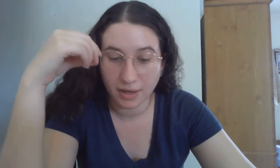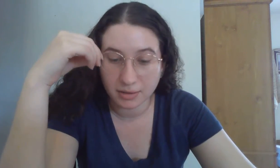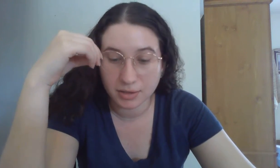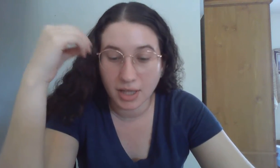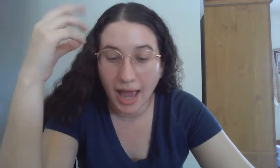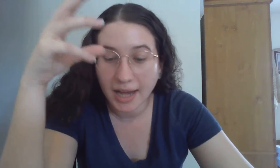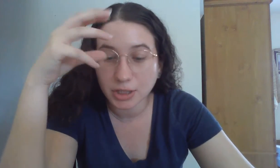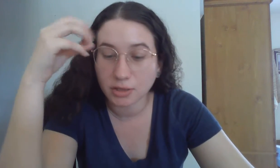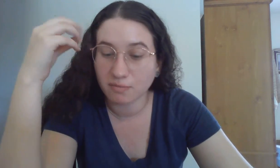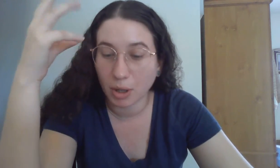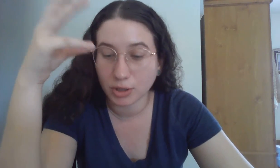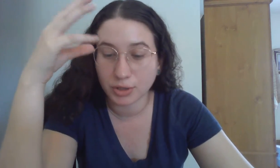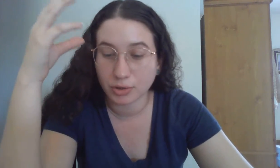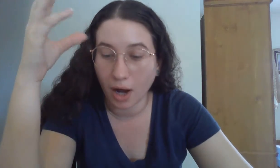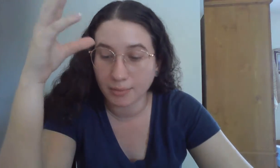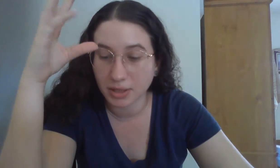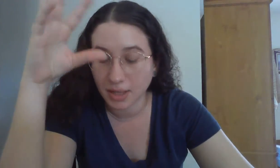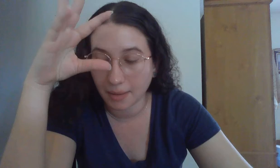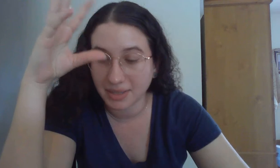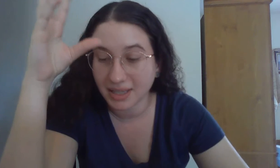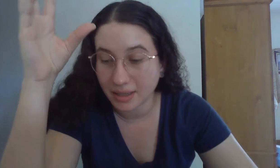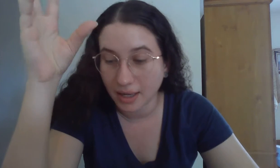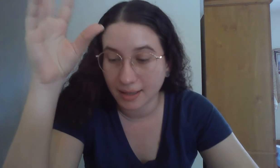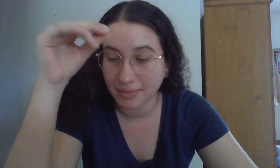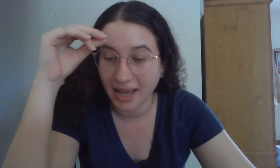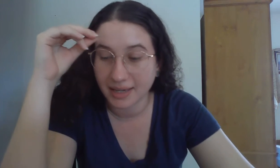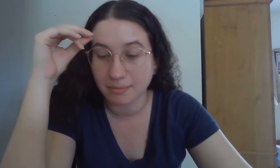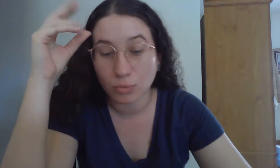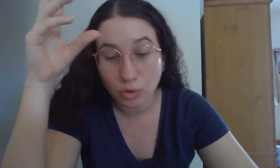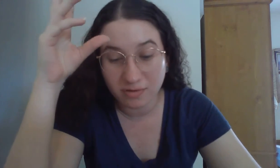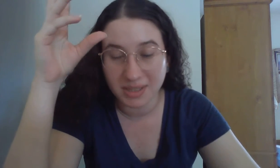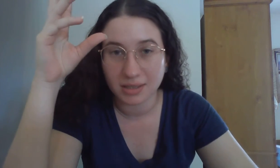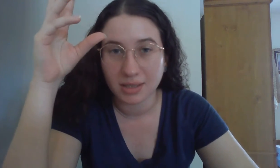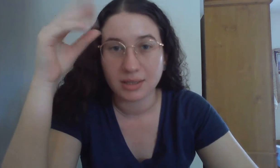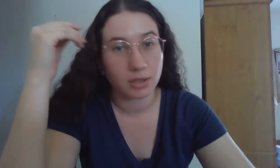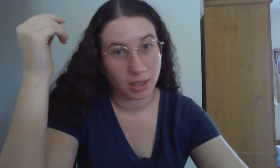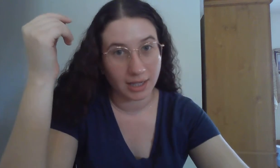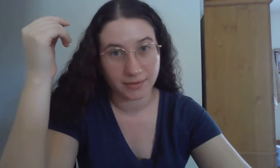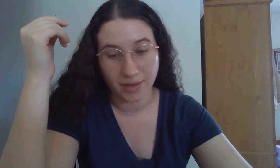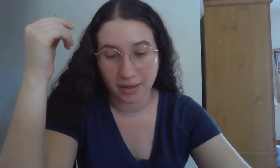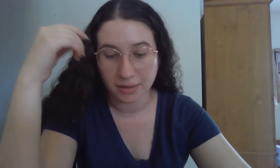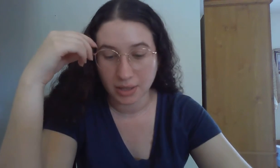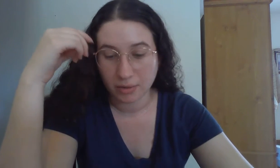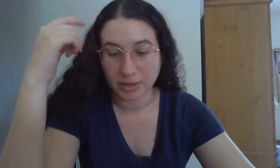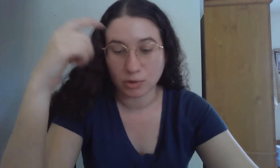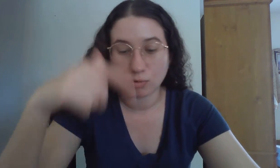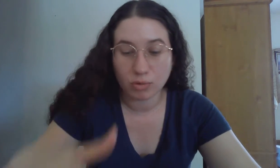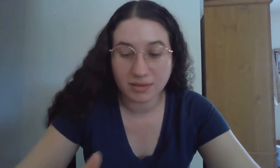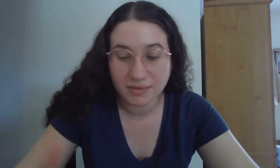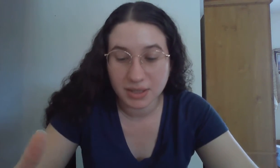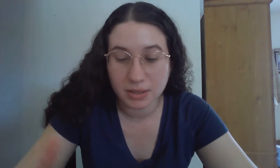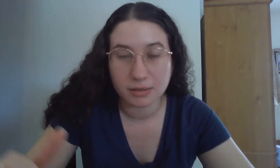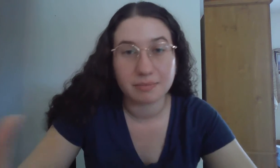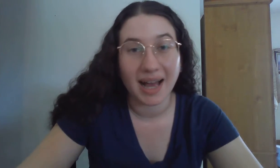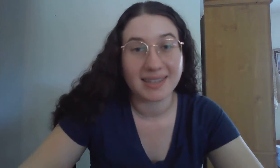classifiers. The action of persons or objects can be indicated by adding movement to the classifier. Right? So one vehicle